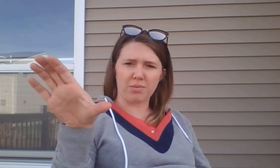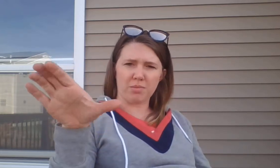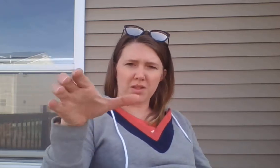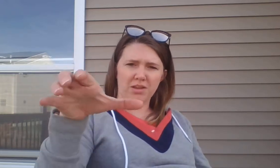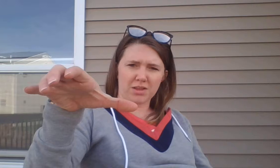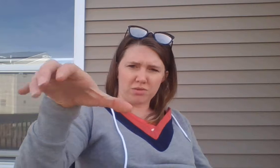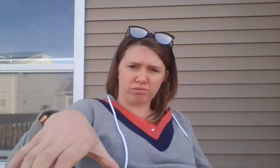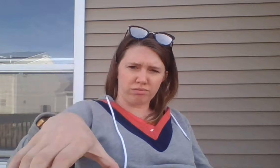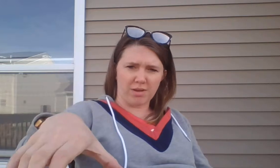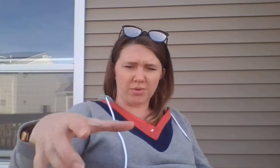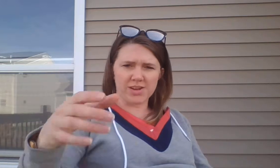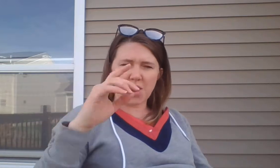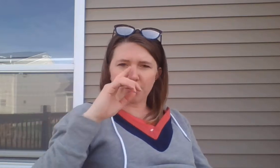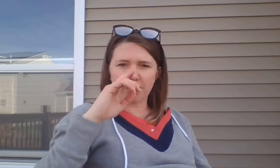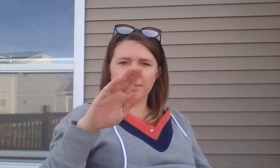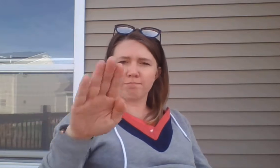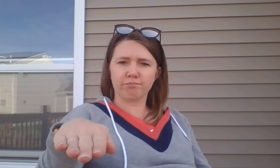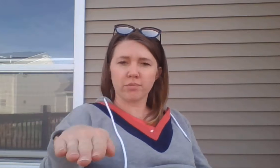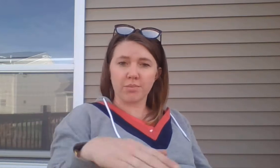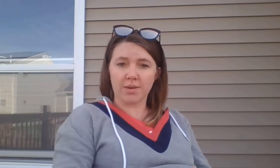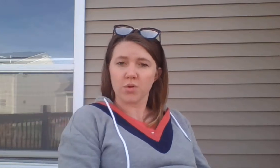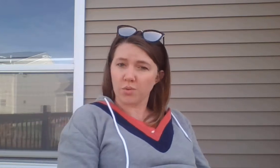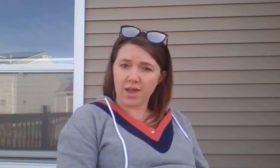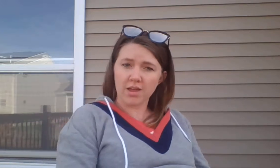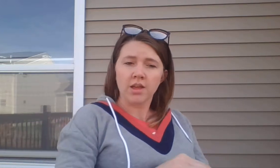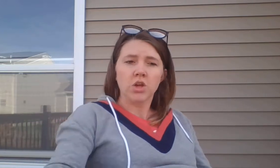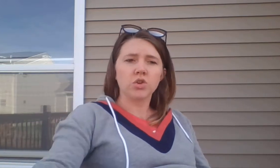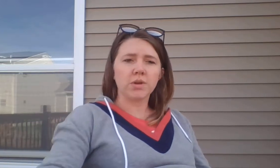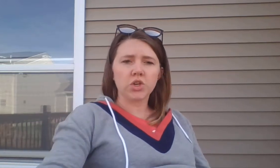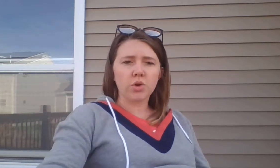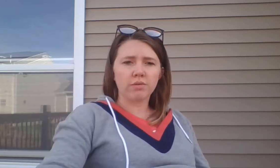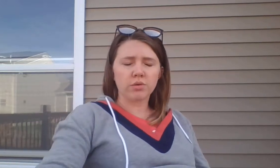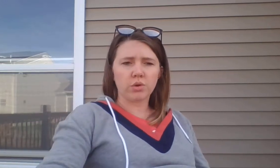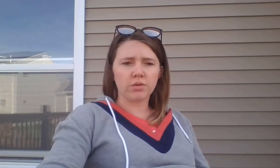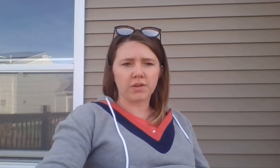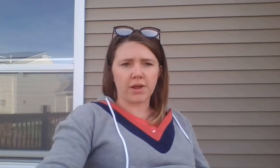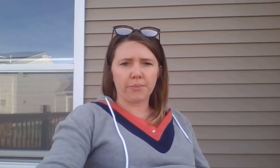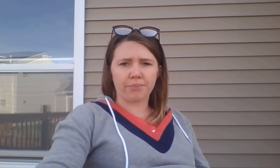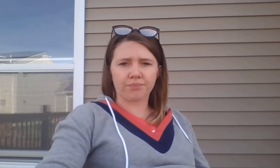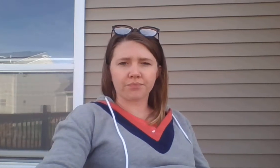grab the bed like this and put it down, but B. Okay, so make sure you have those notes filled out.